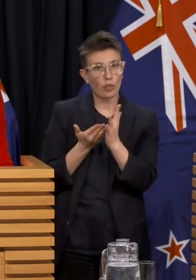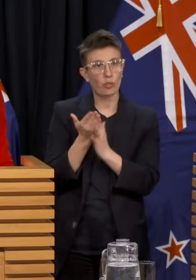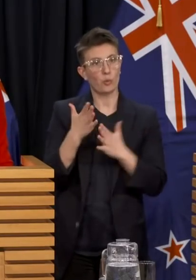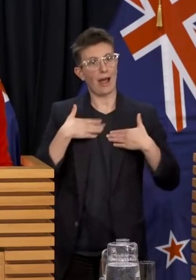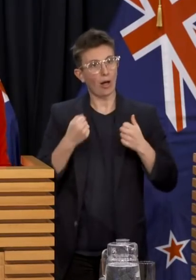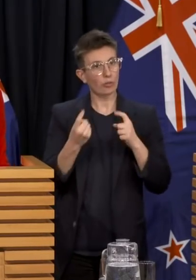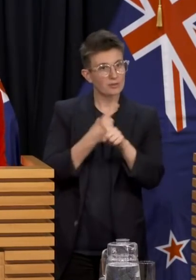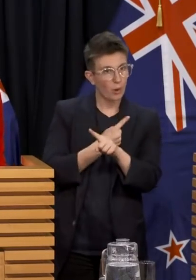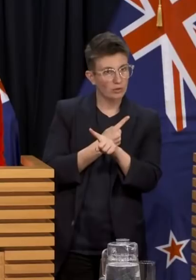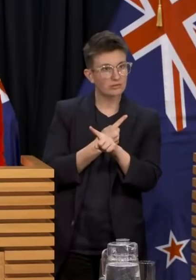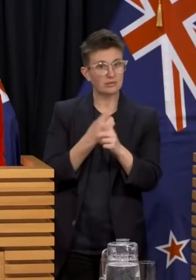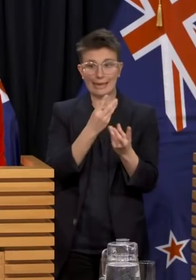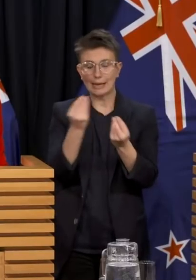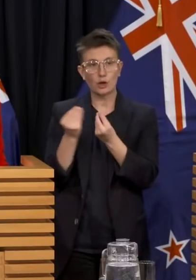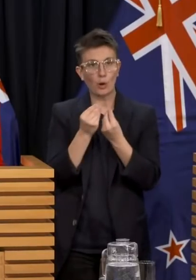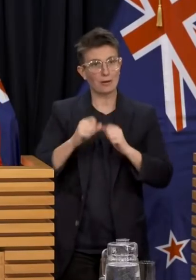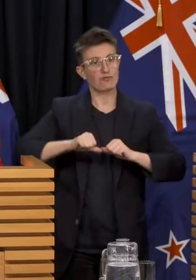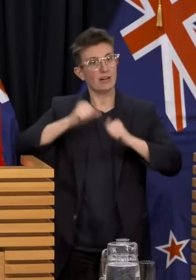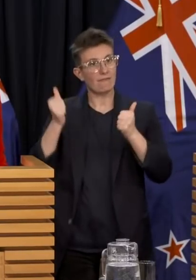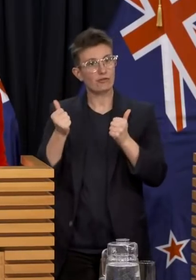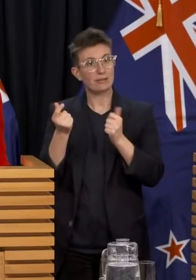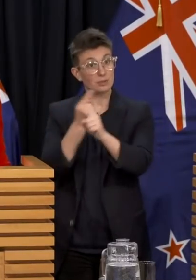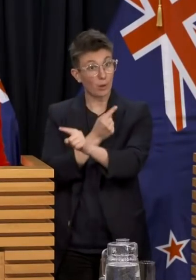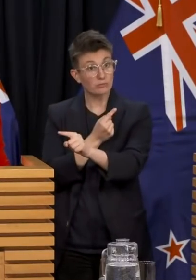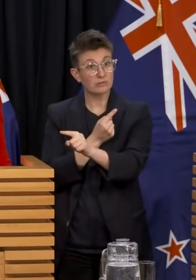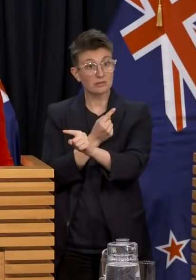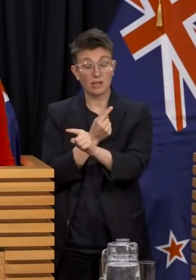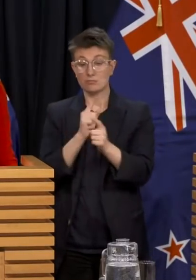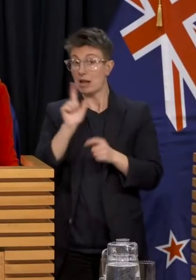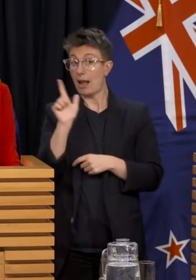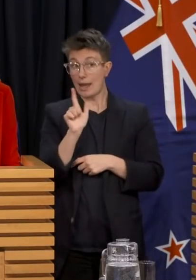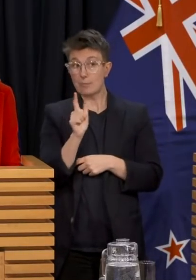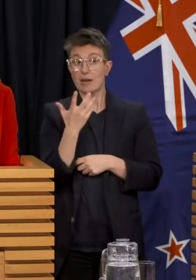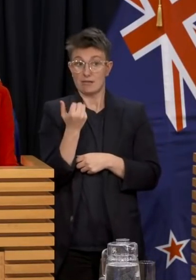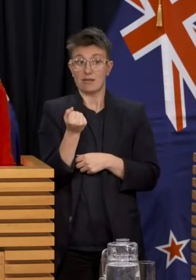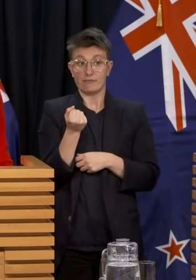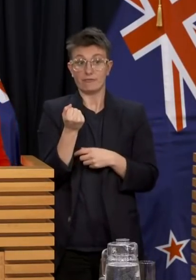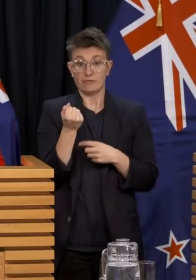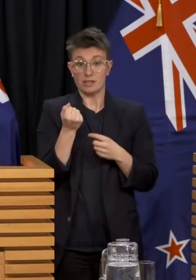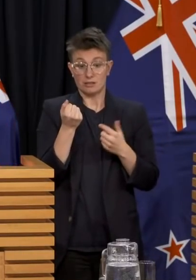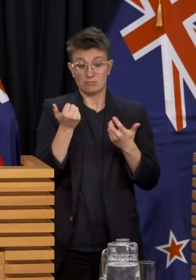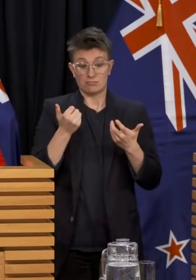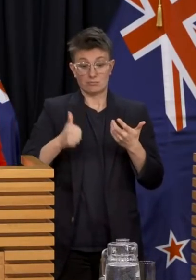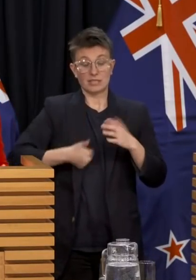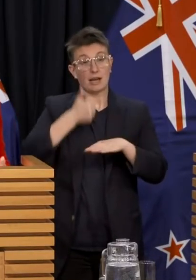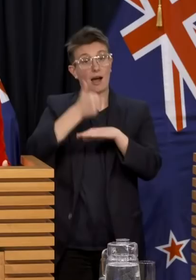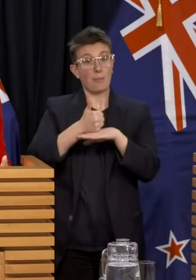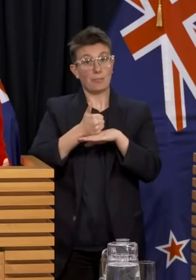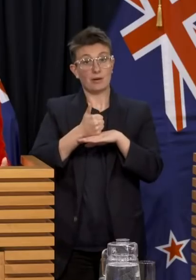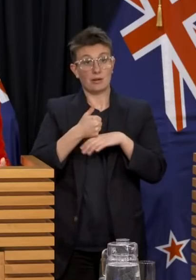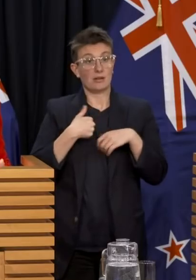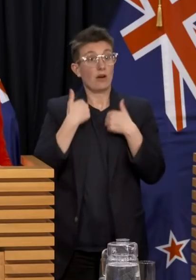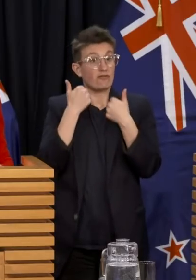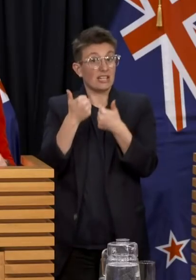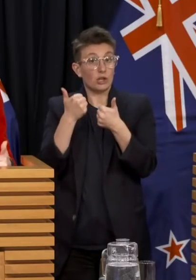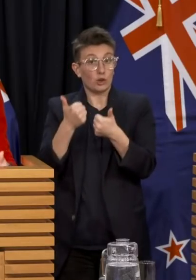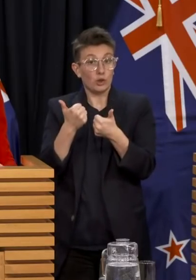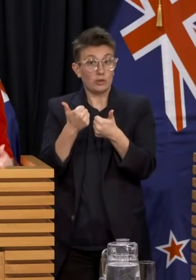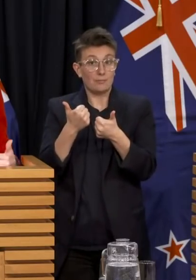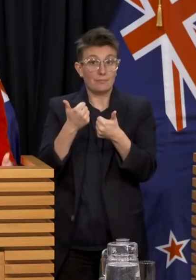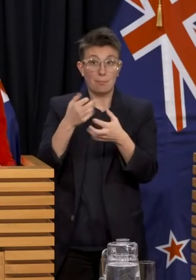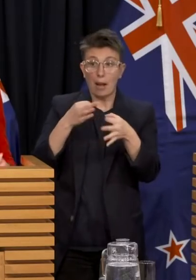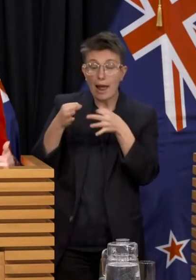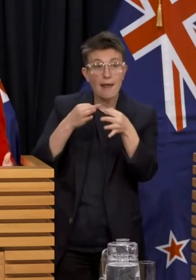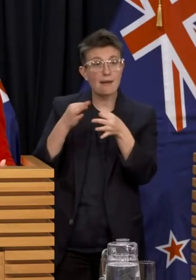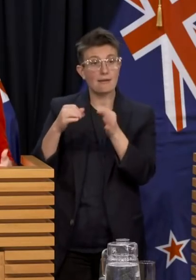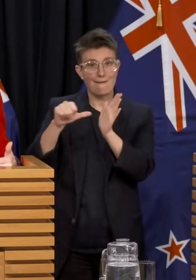very significant plan, including a very significant investment regime, as part of our